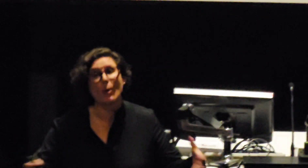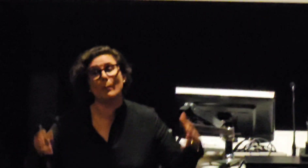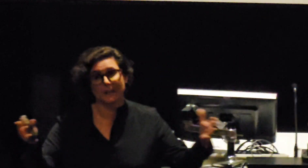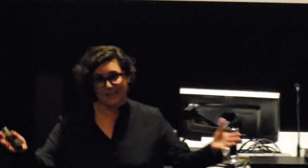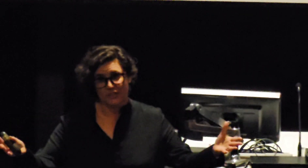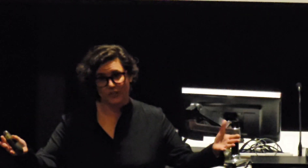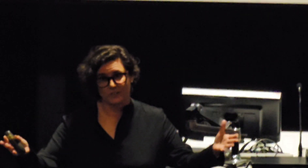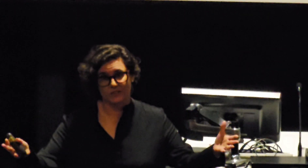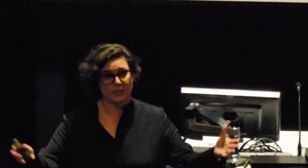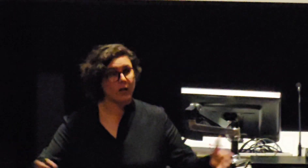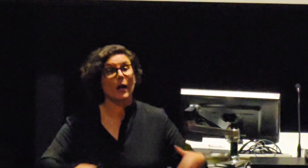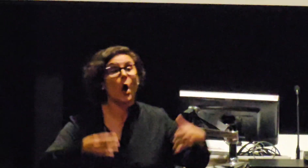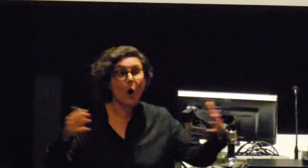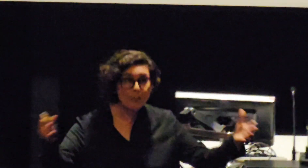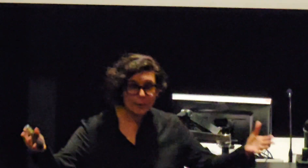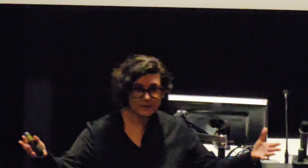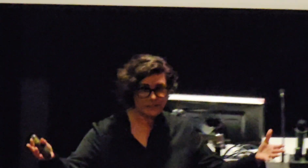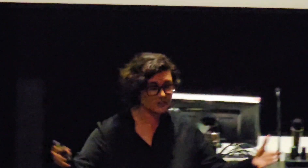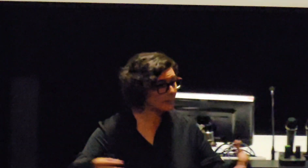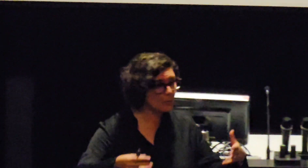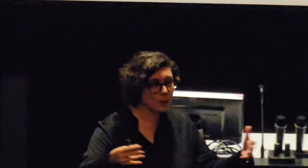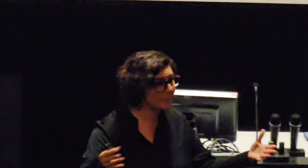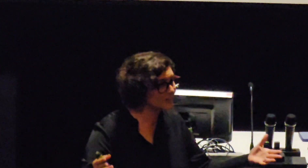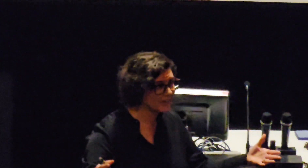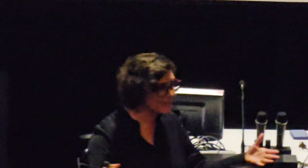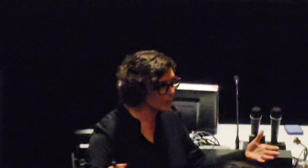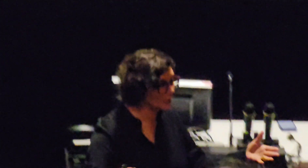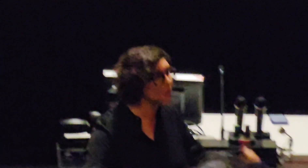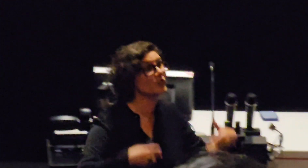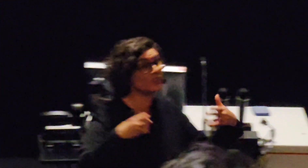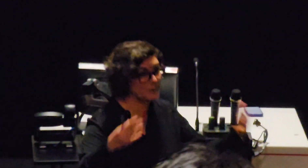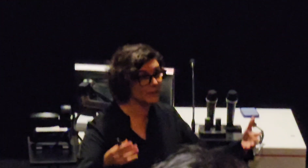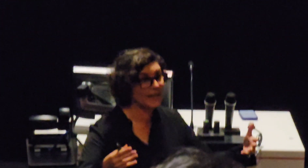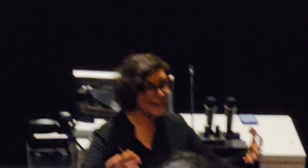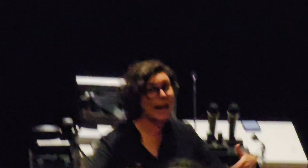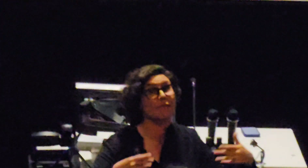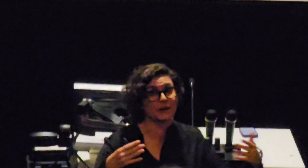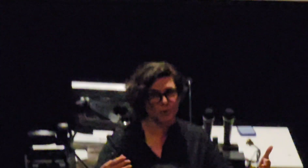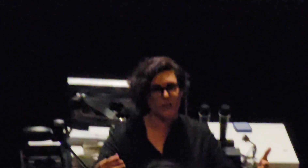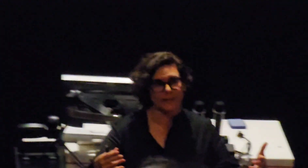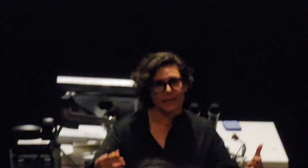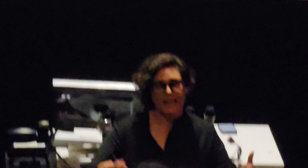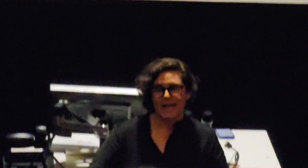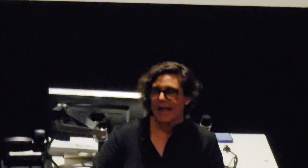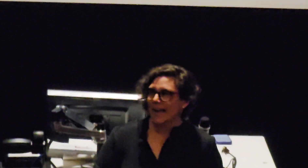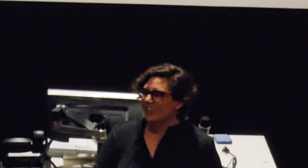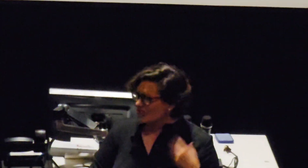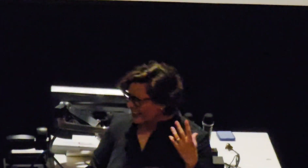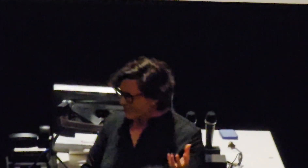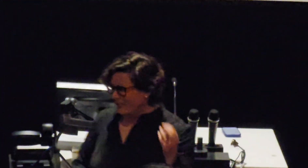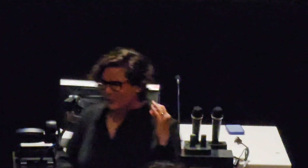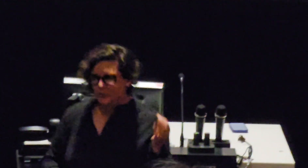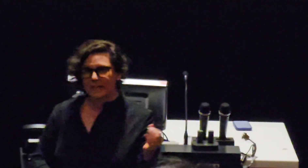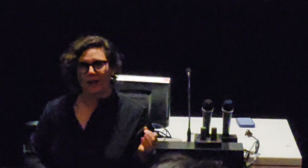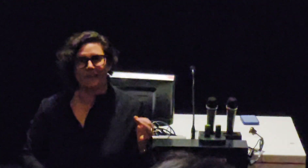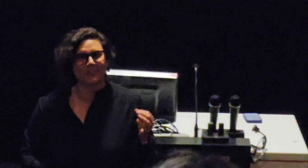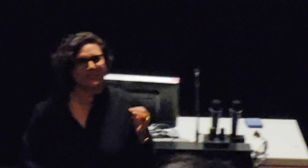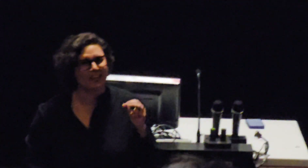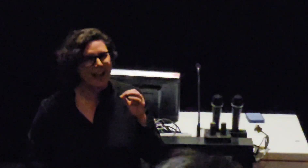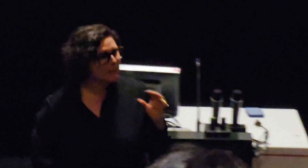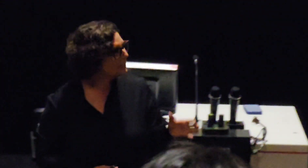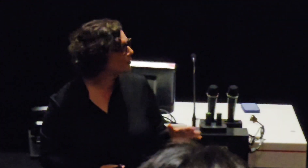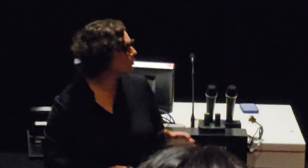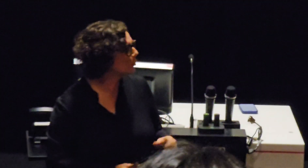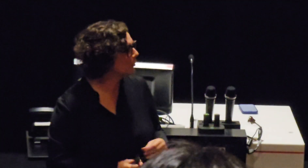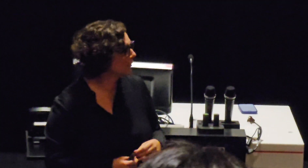simulate populations? Like whole populations, then we won't miss anybody. We'll just simulate everybody. And it just felt to me like